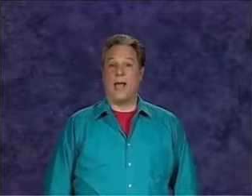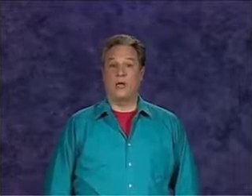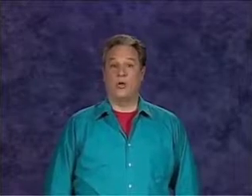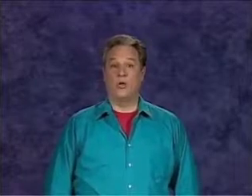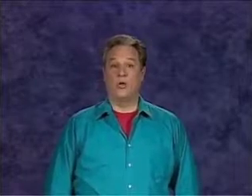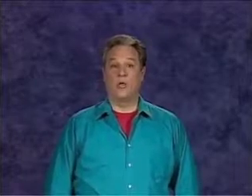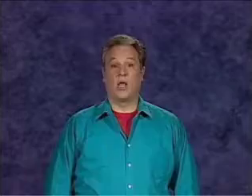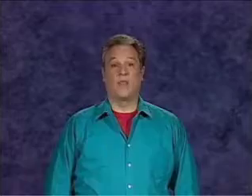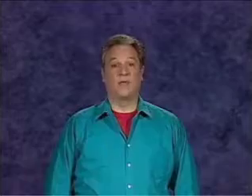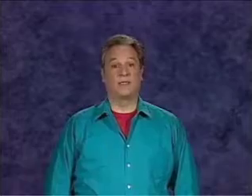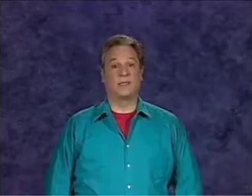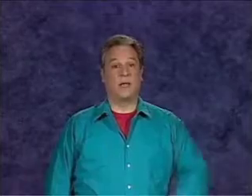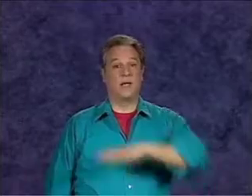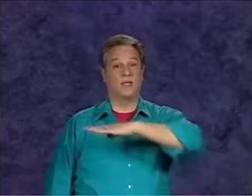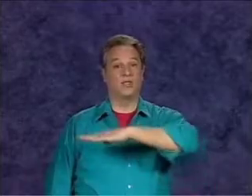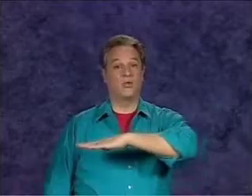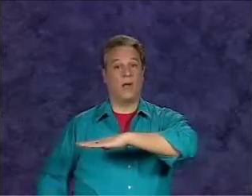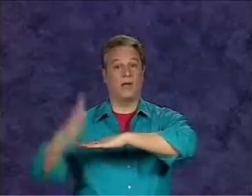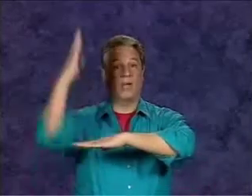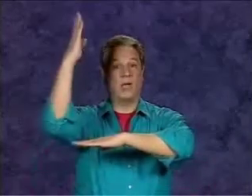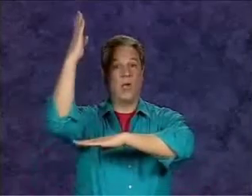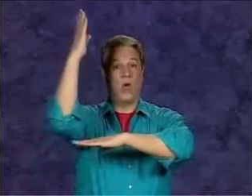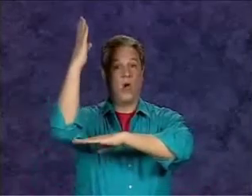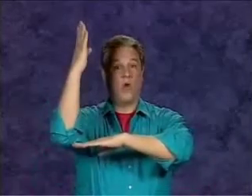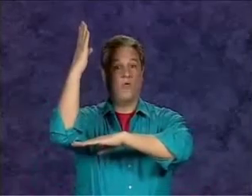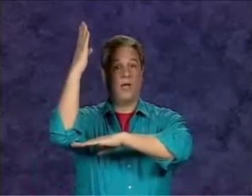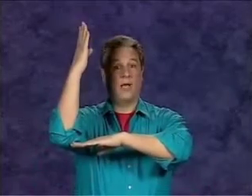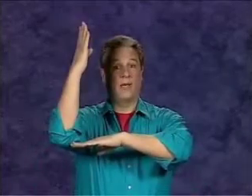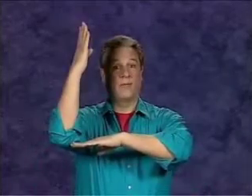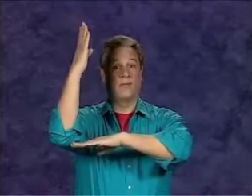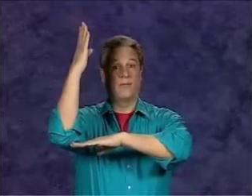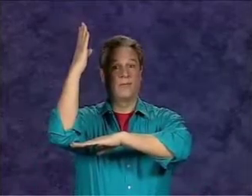At noon, the sun is directly overhead.